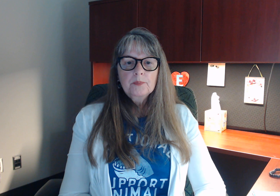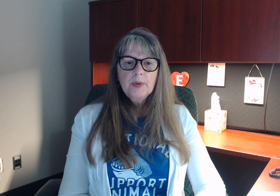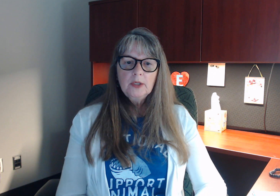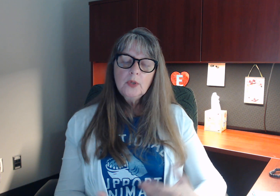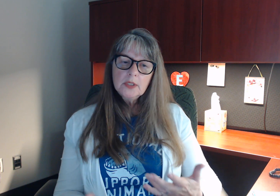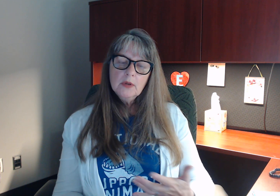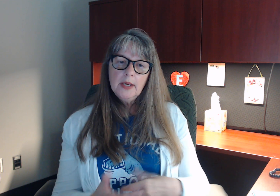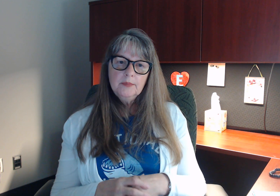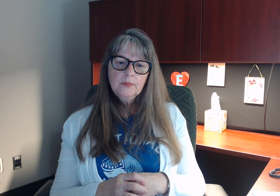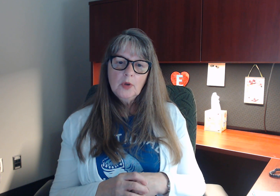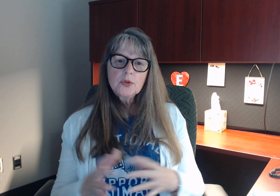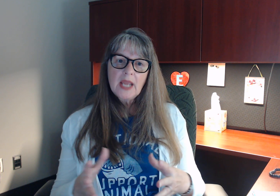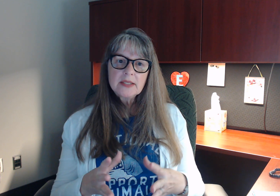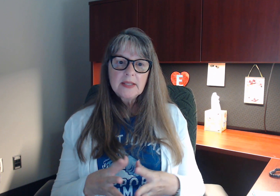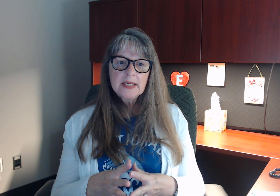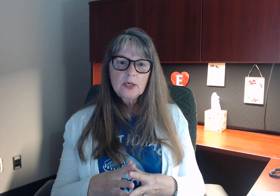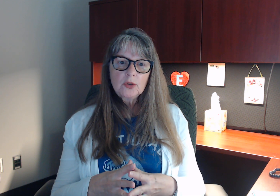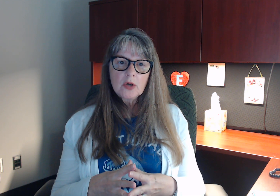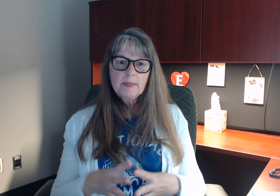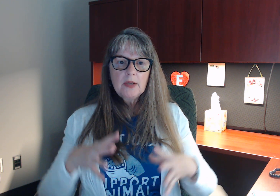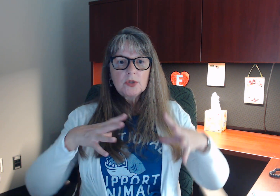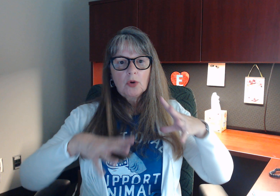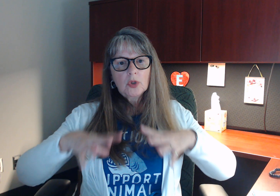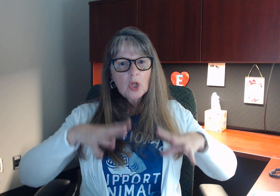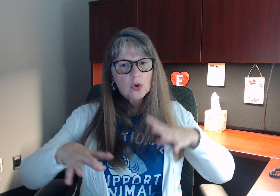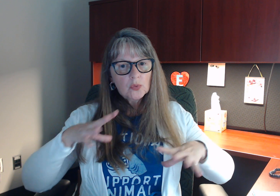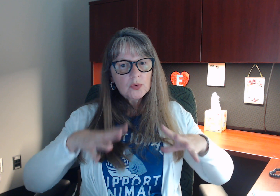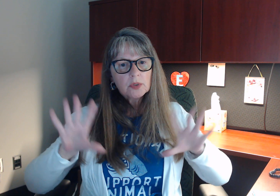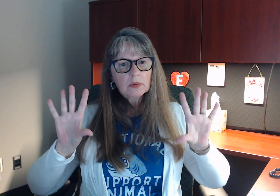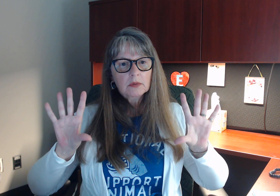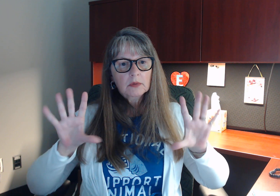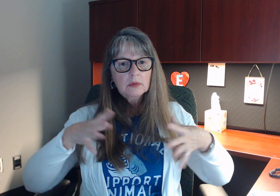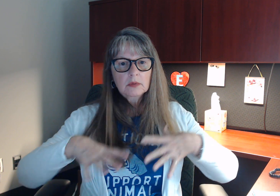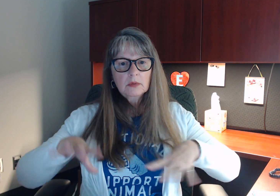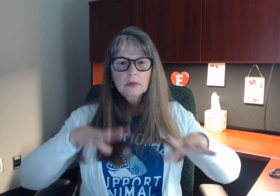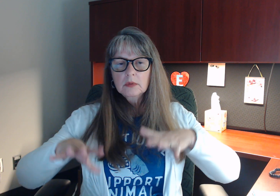But you could, those are the kinds of things that are talked about. So clothes,